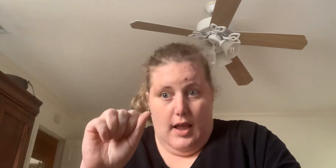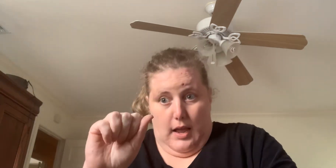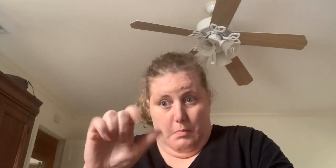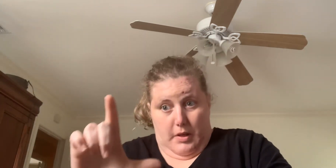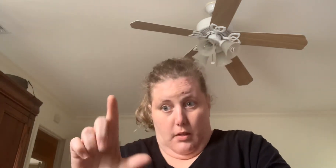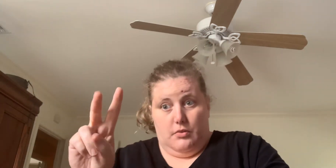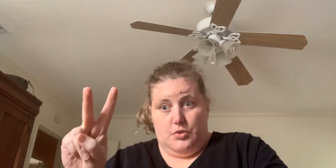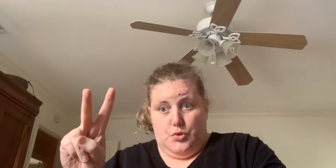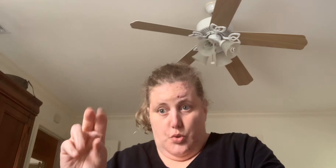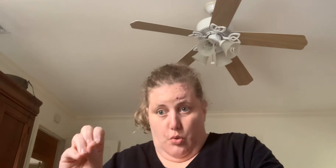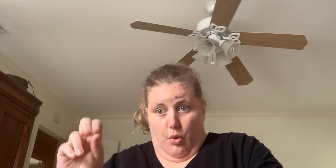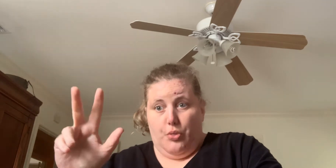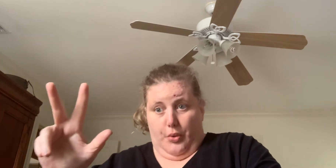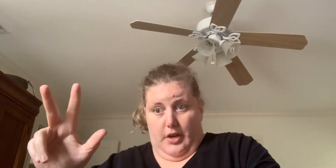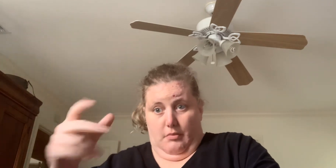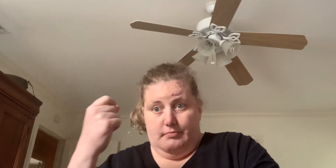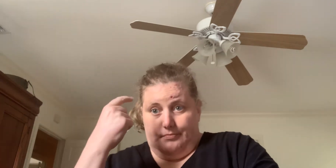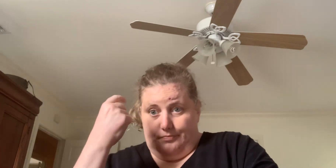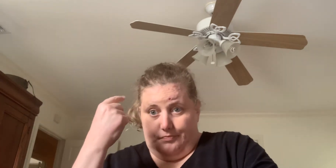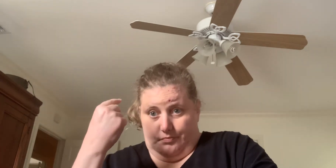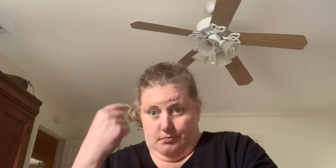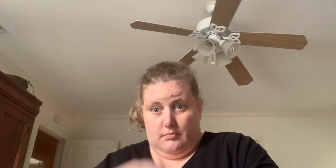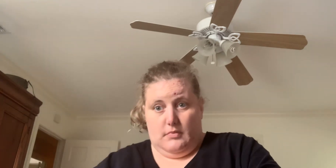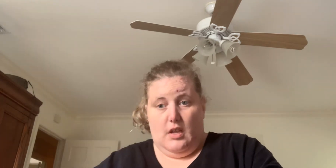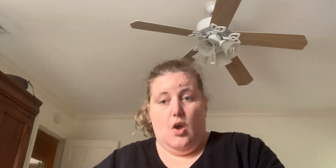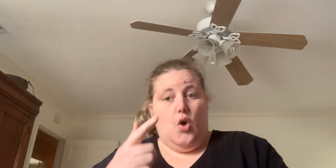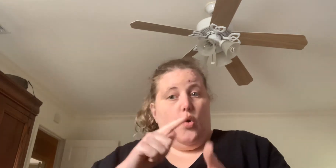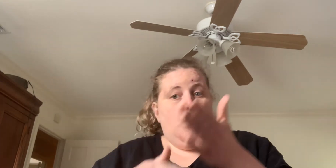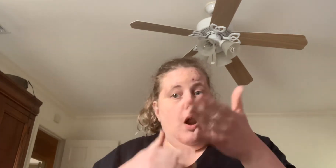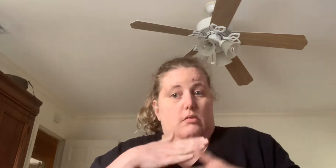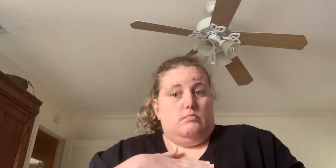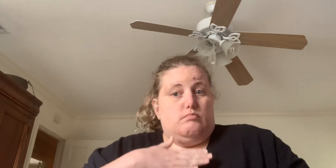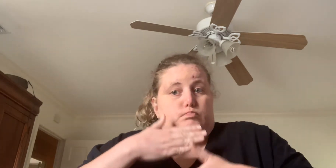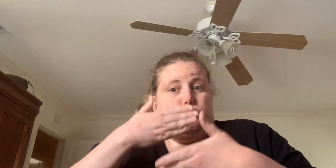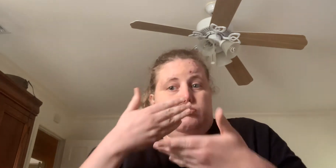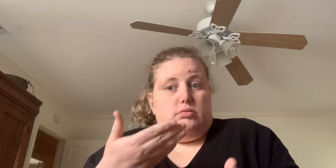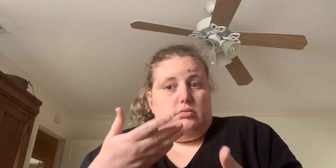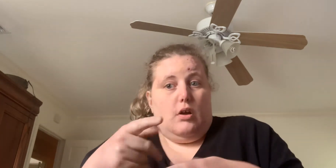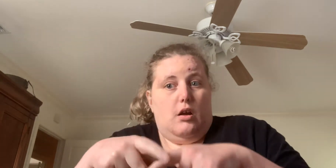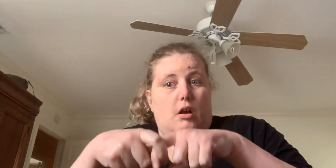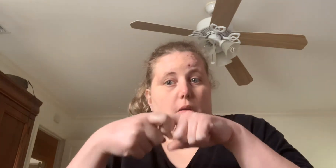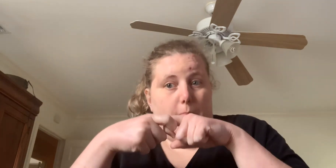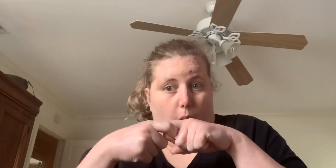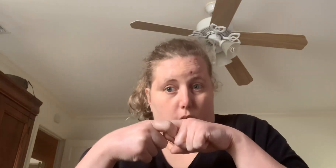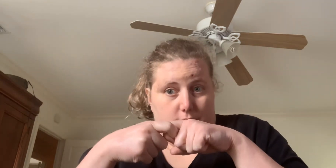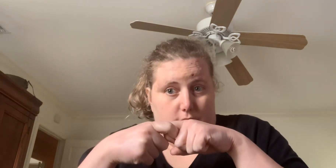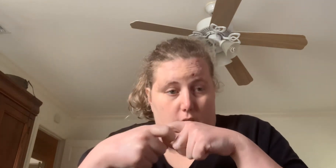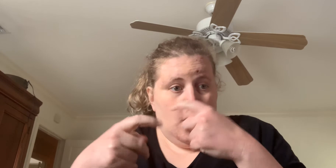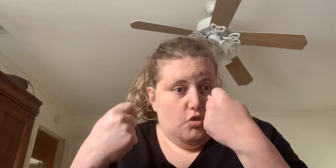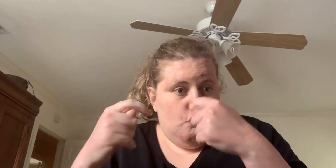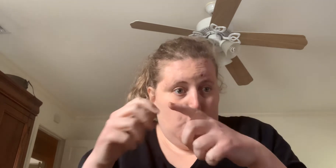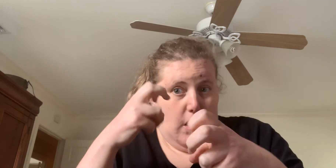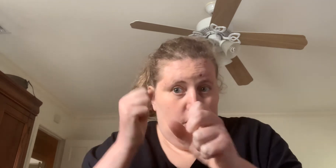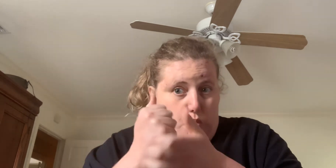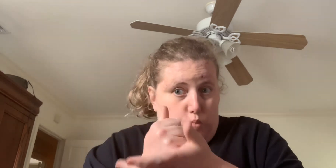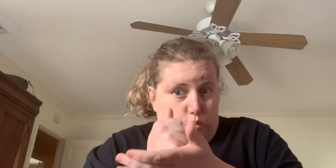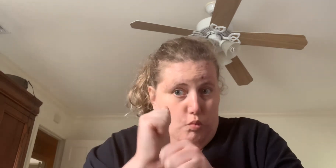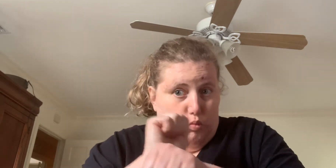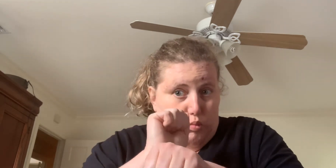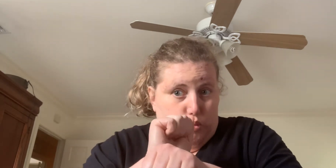what's given. Now, what I recommend is you pausing this and attempting to work the problem yourself and then coming back and working